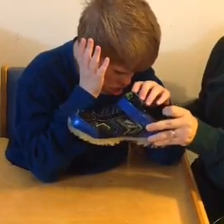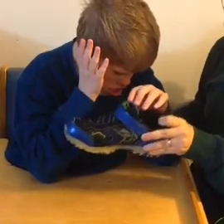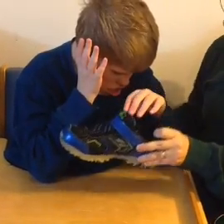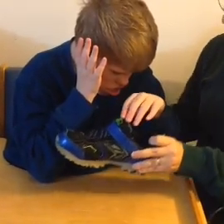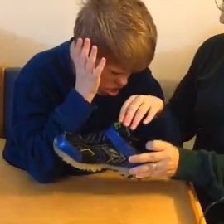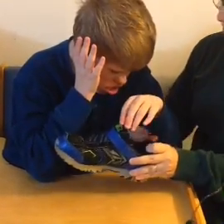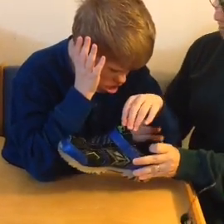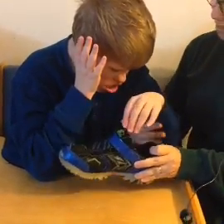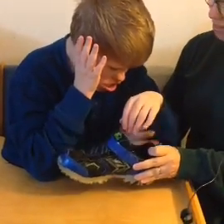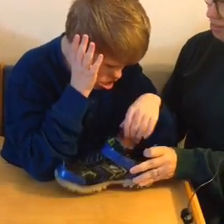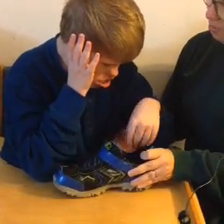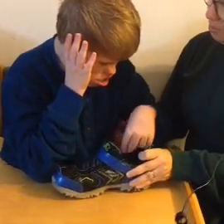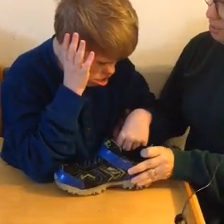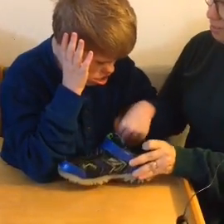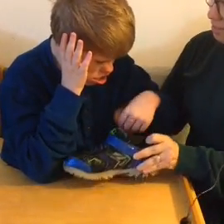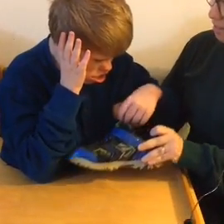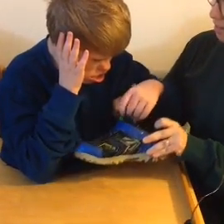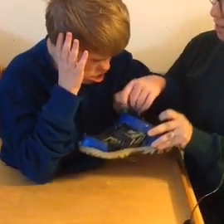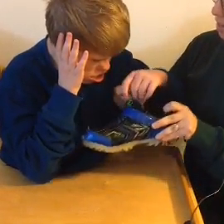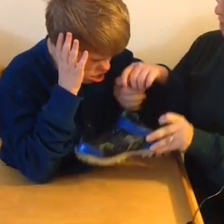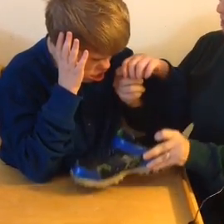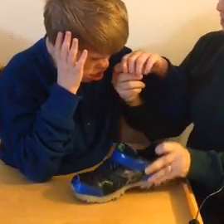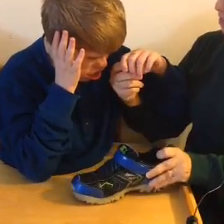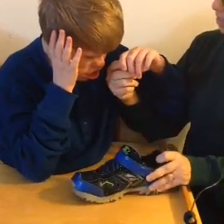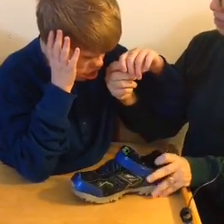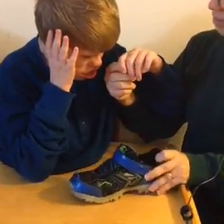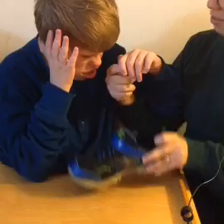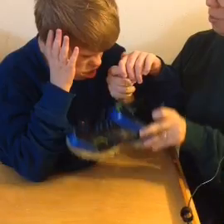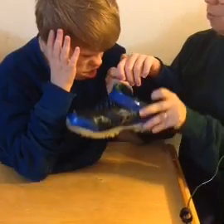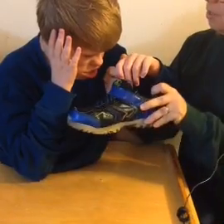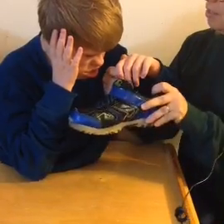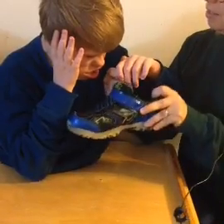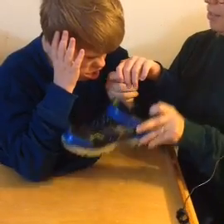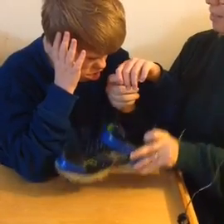that? What is that, huh? What is this?